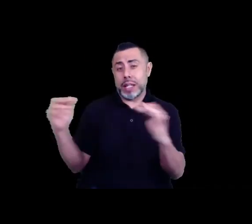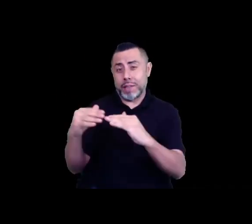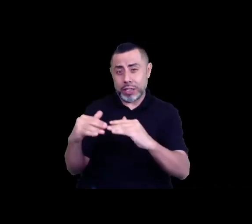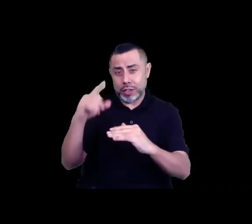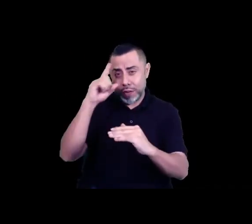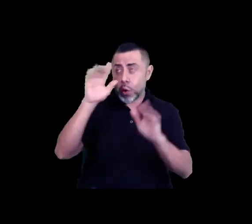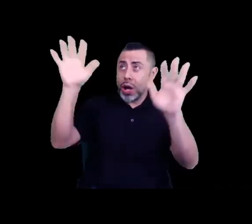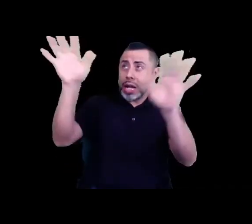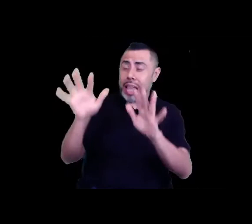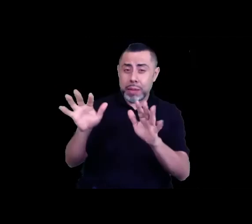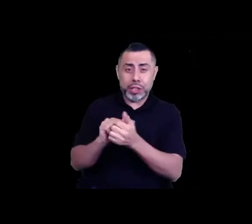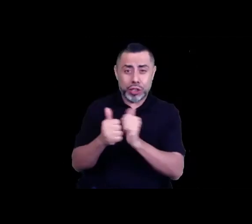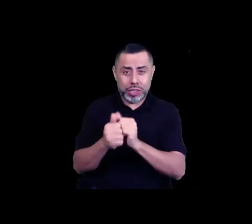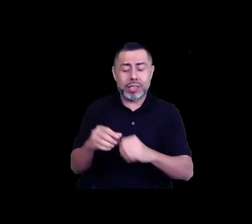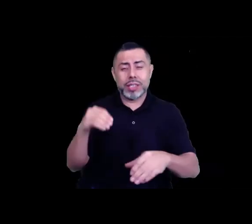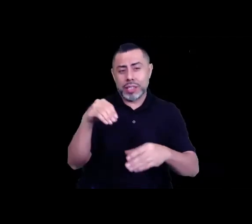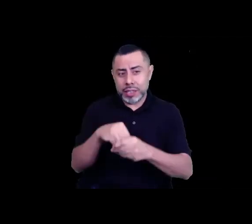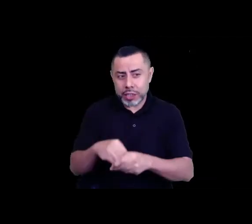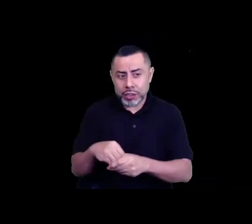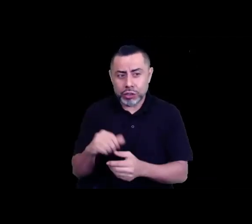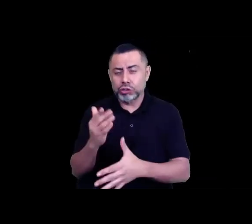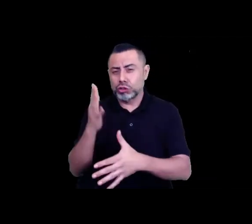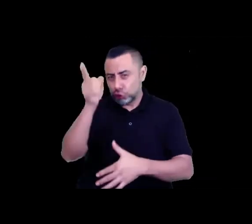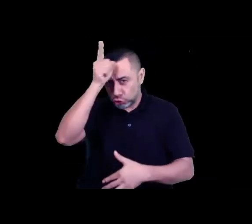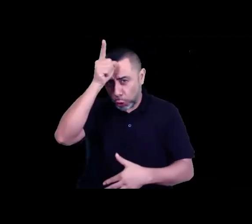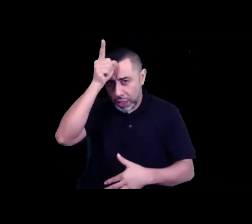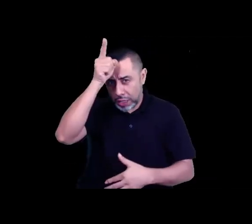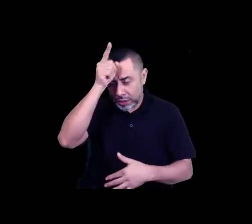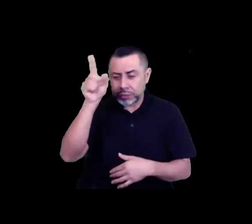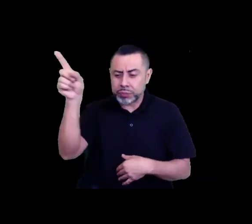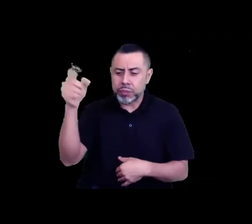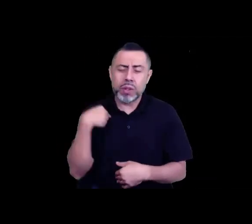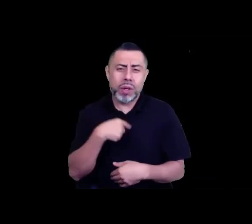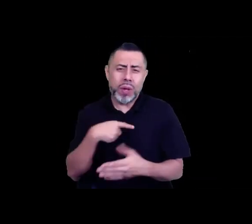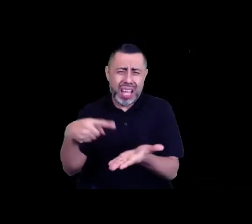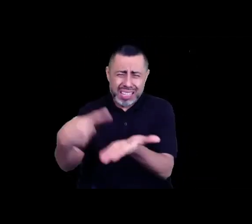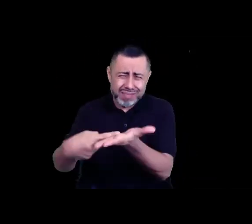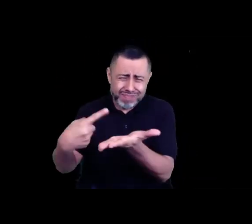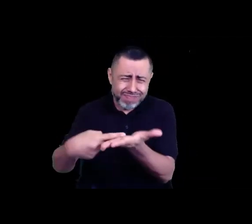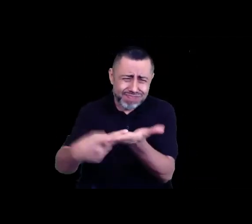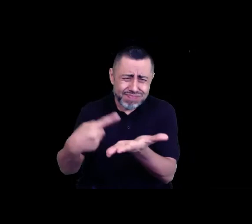Bonn, Germany. We were negotiating for the implementing of